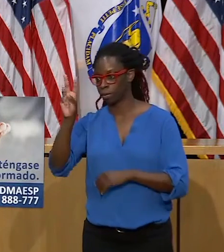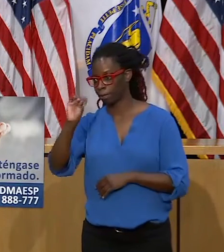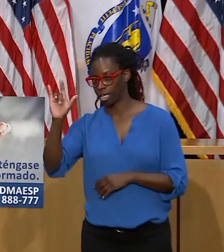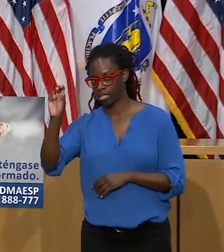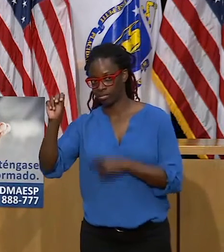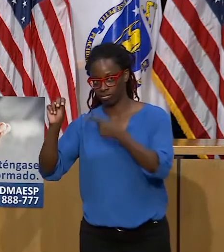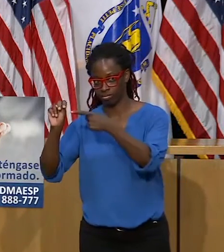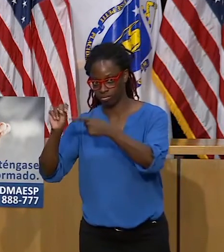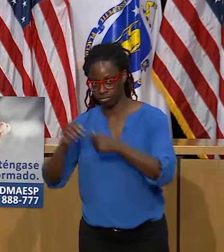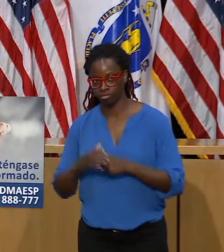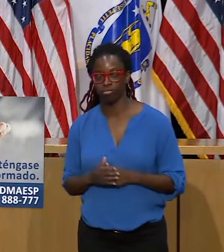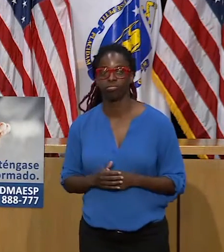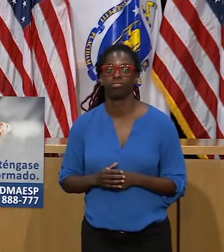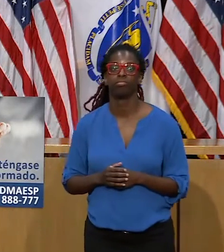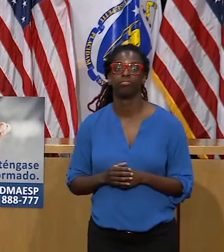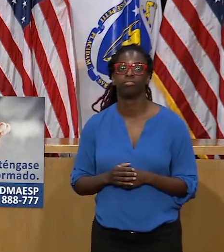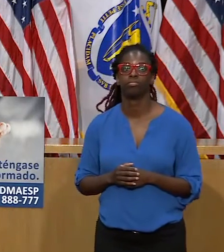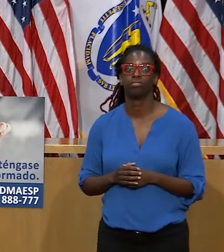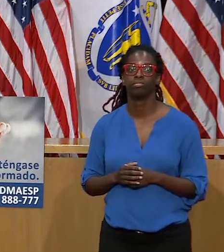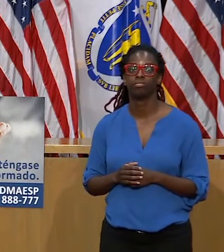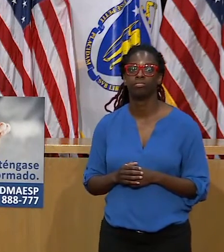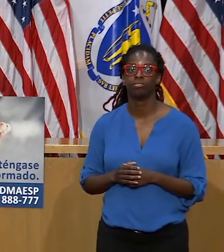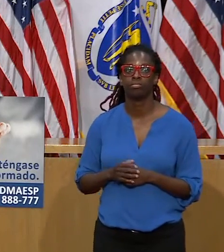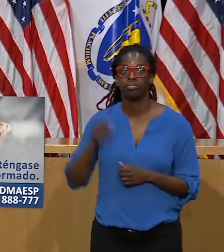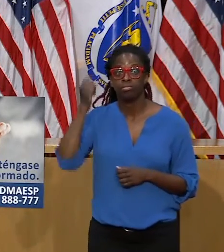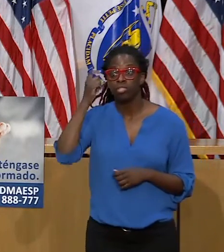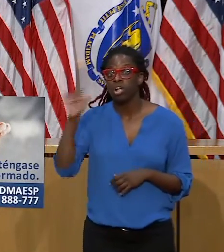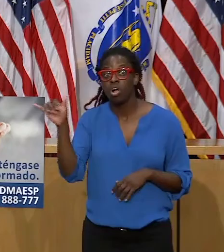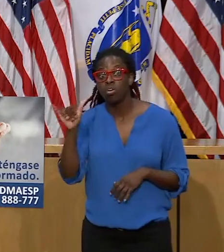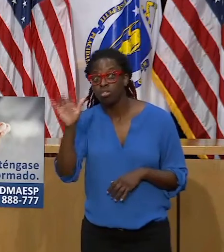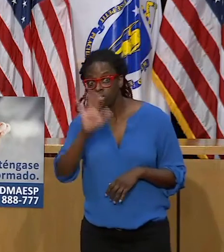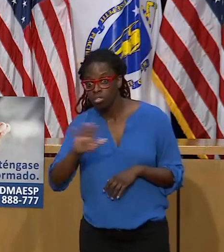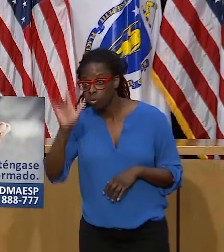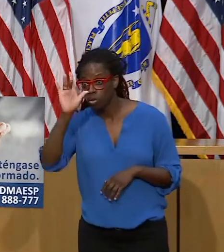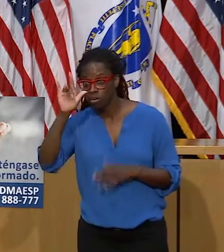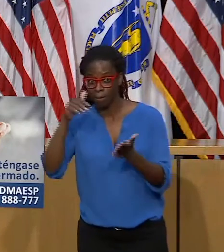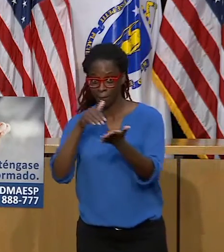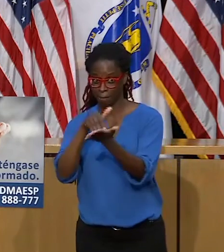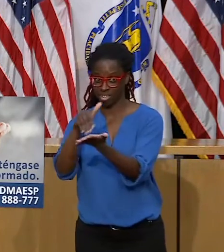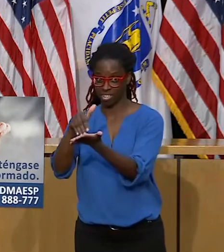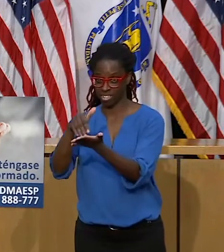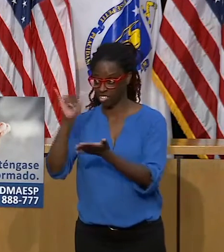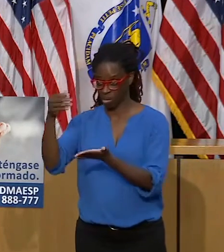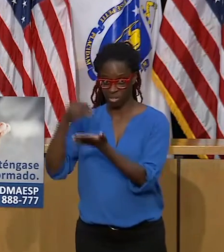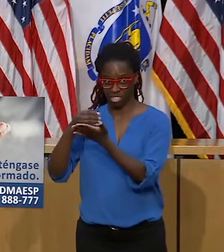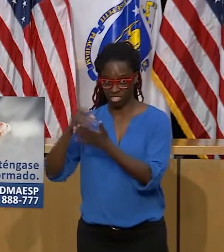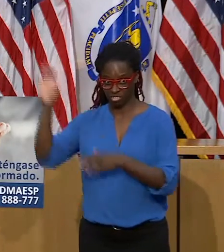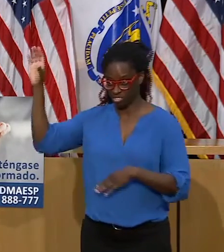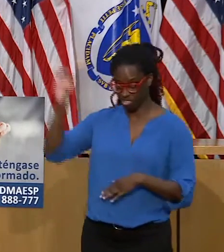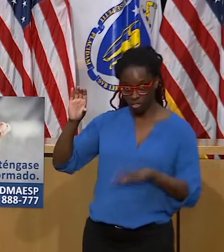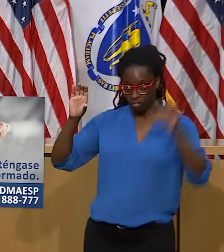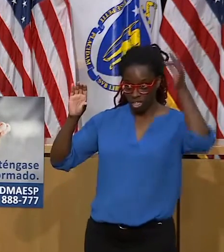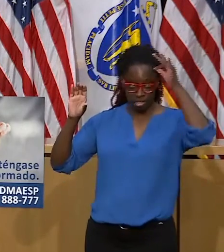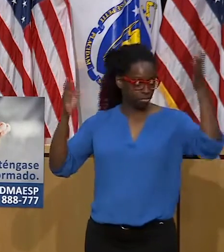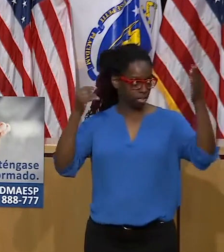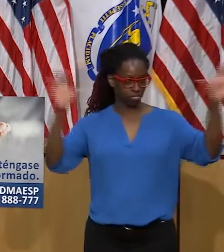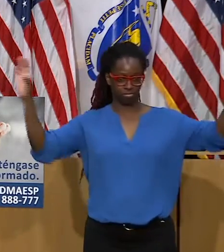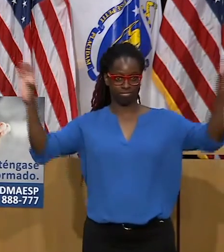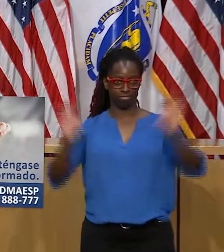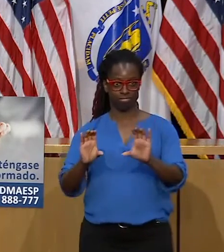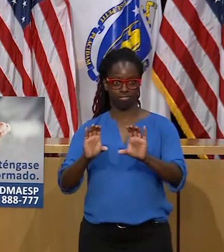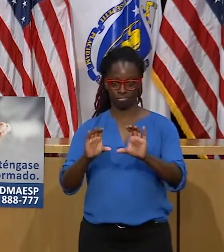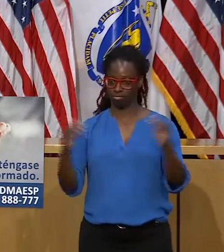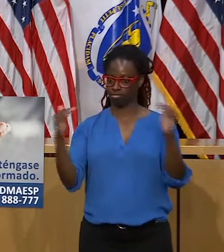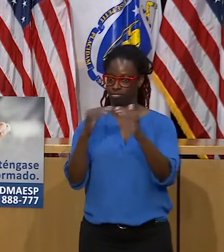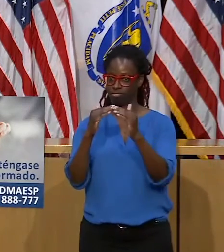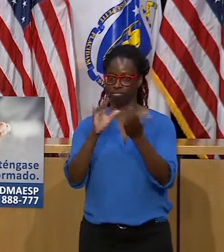is committing $25 million in federal funds to a matching grant program to fund technology purchases for remote learning